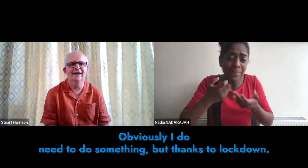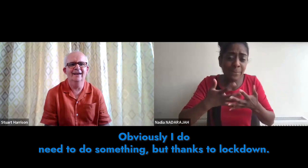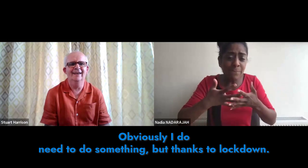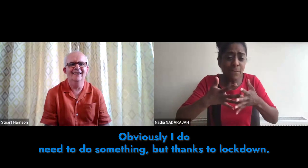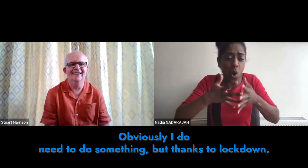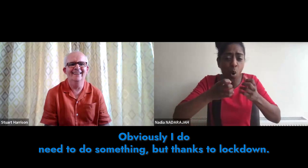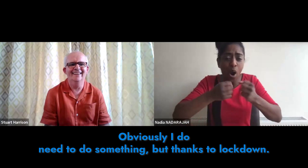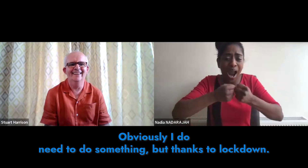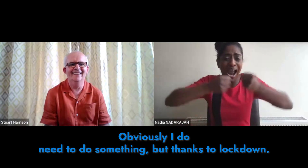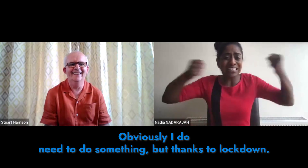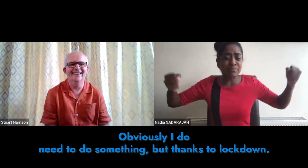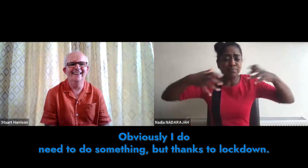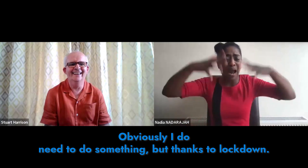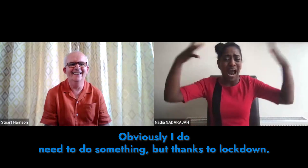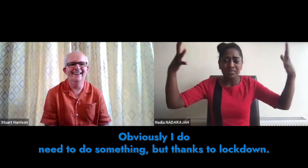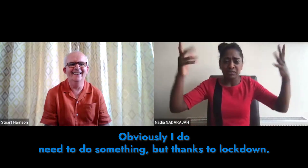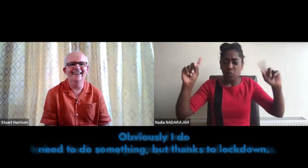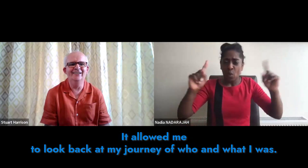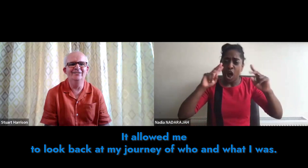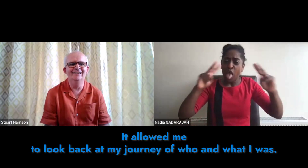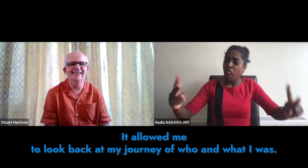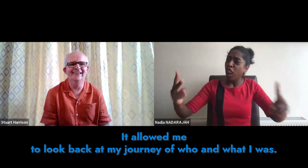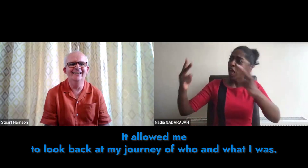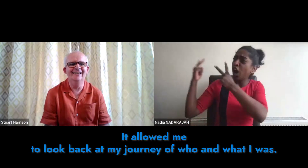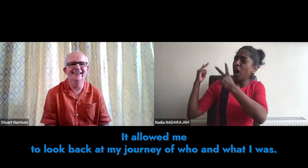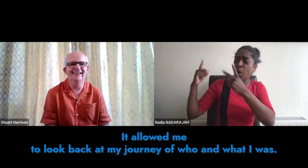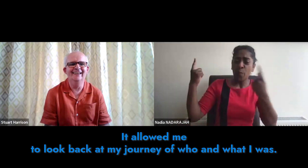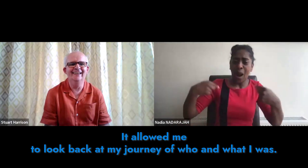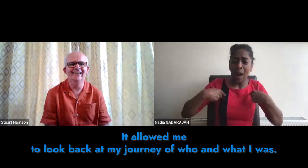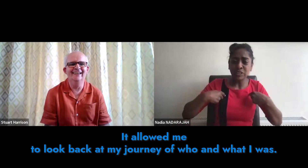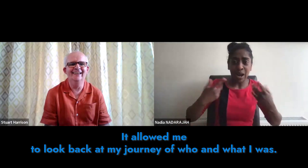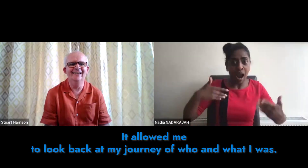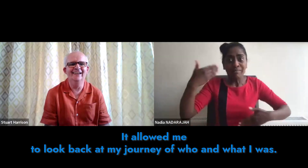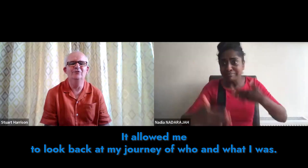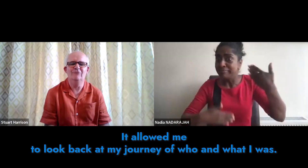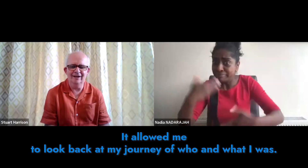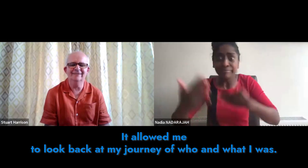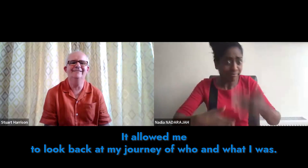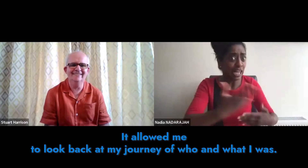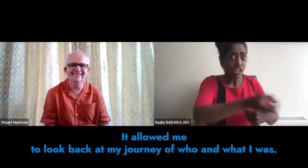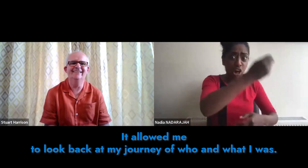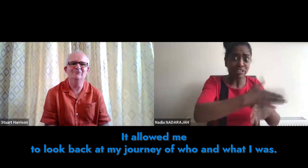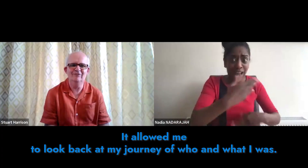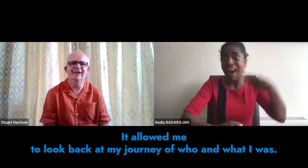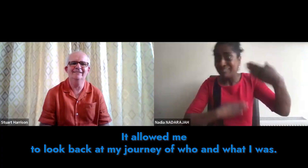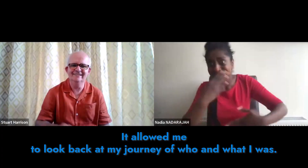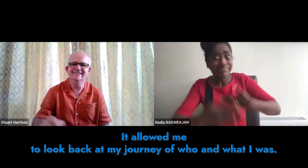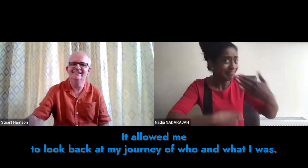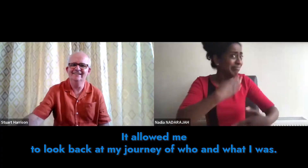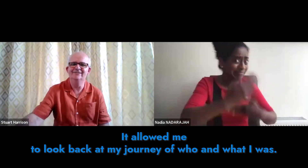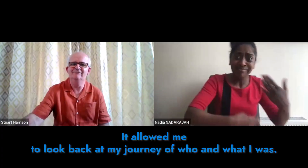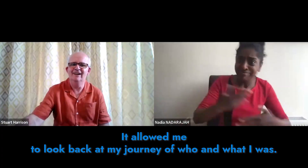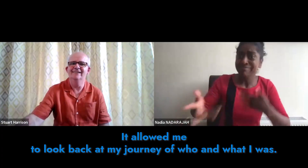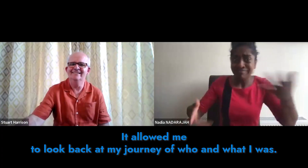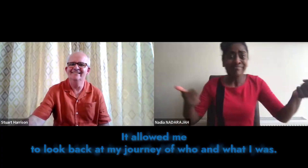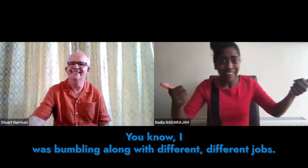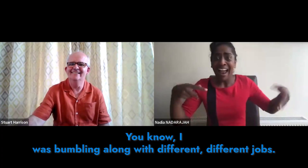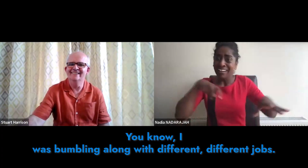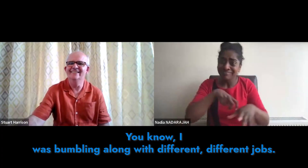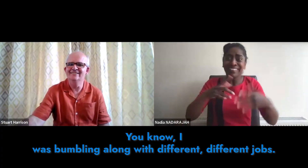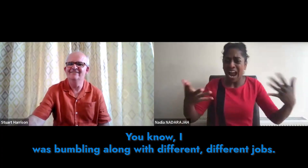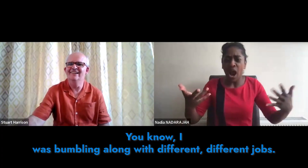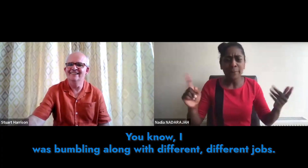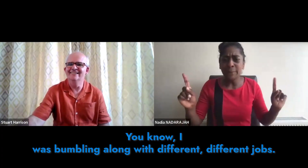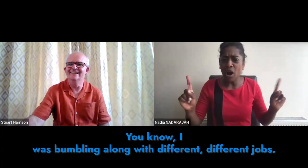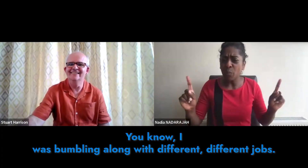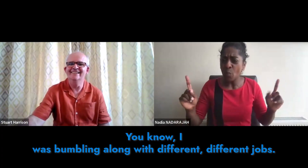something. But thanks to lockdown, it allowed me to look back at my journey of who and what I was. I